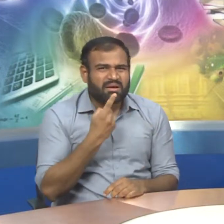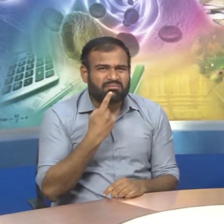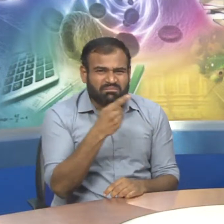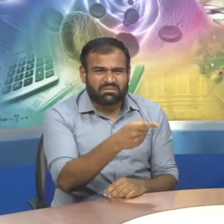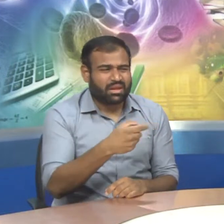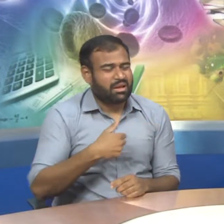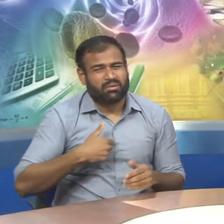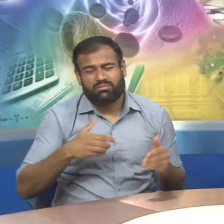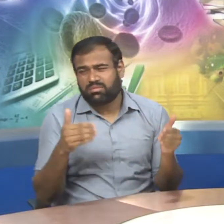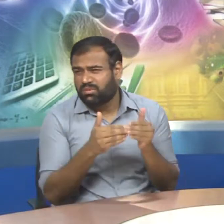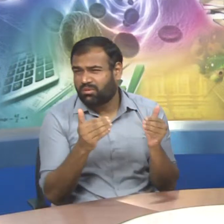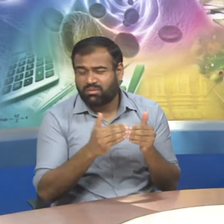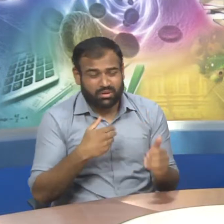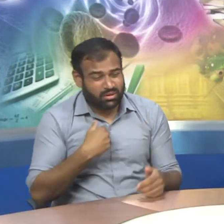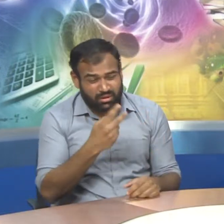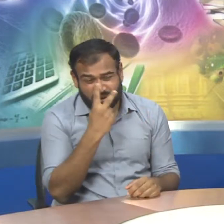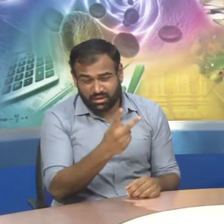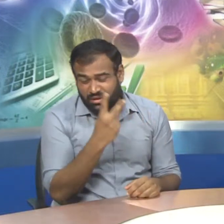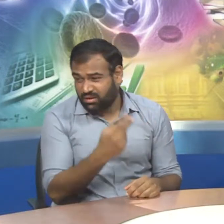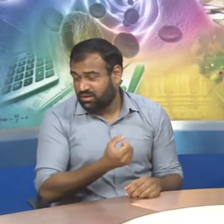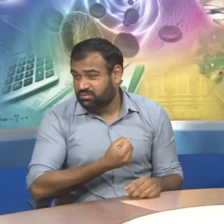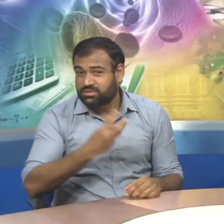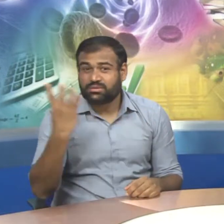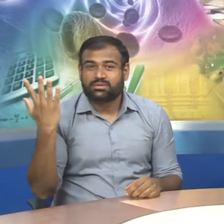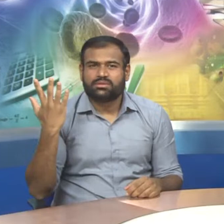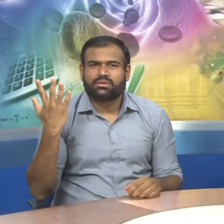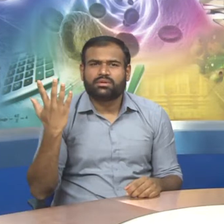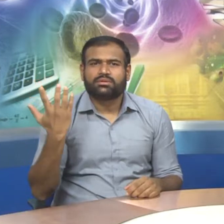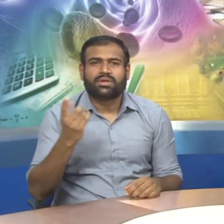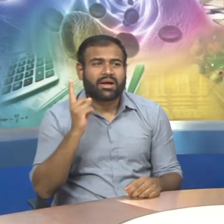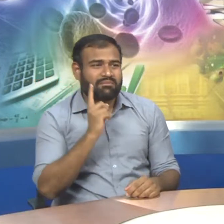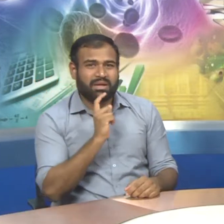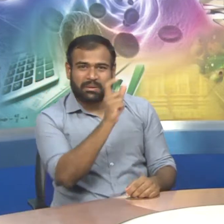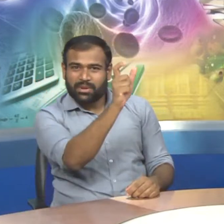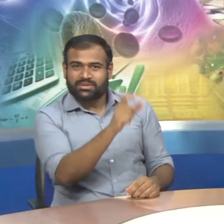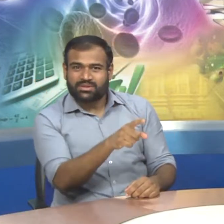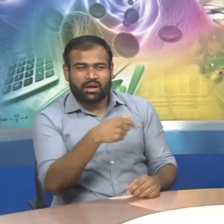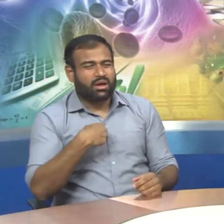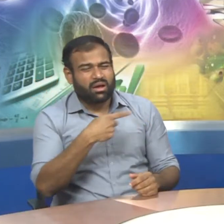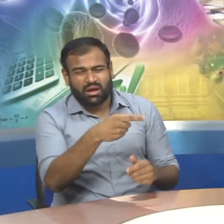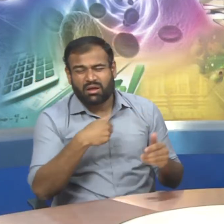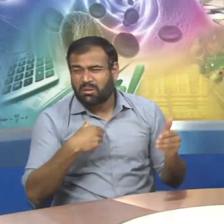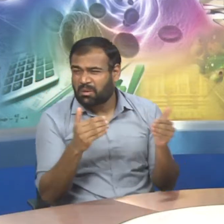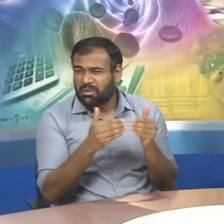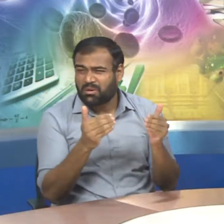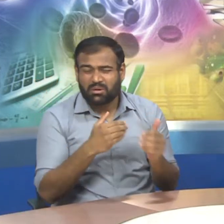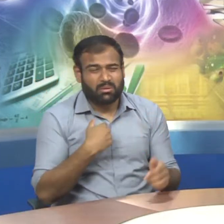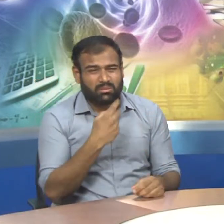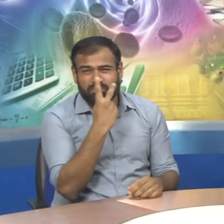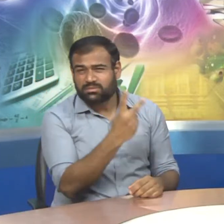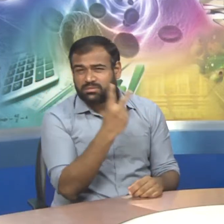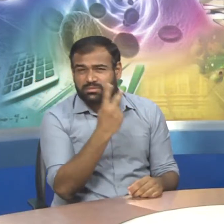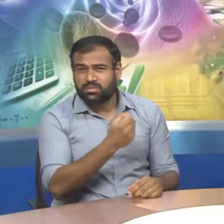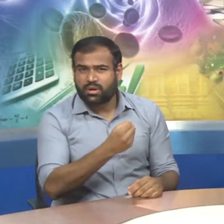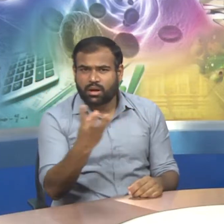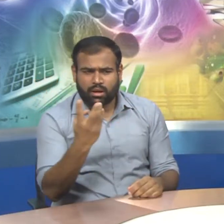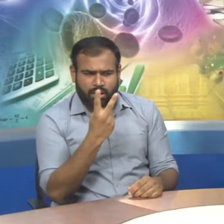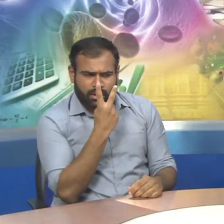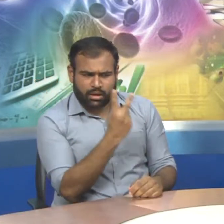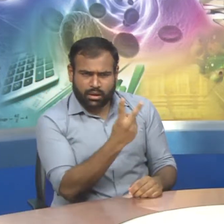And this def meet C means I have been there, or I have been going to the meeting, or I have met